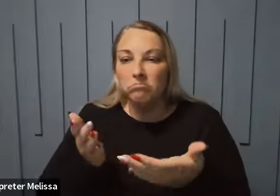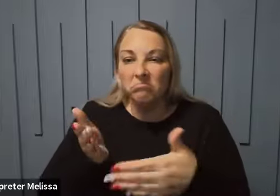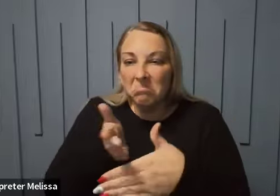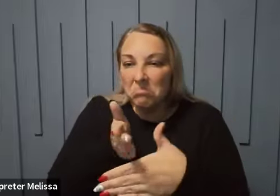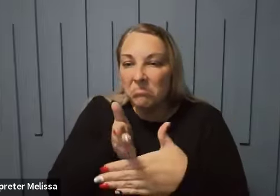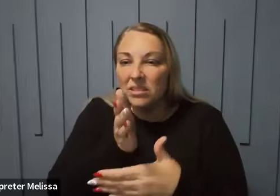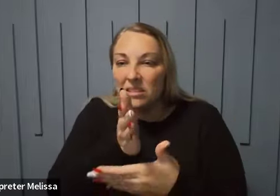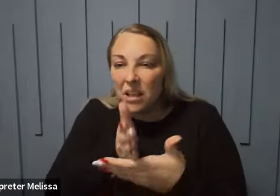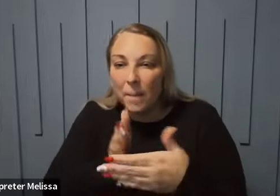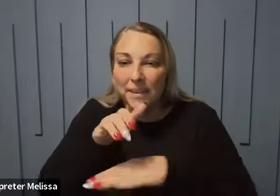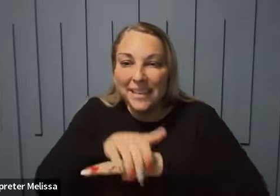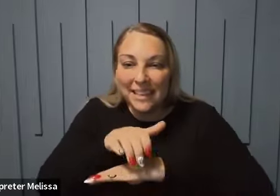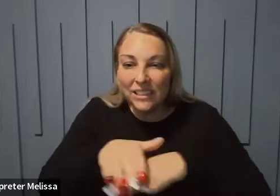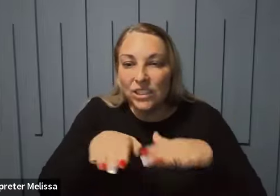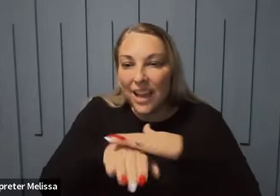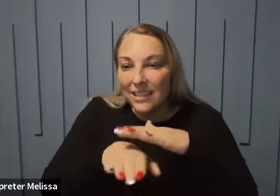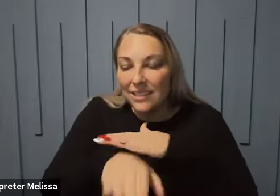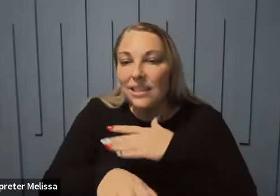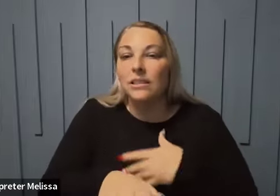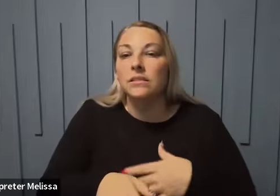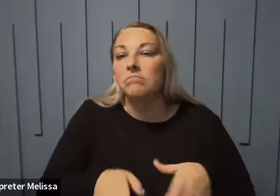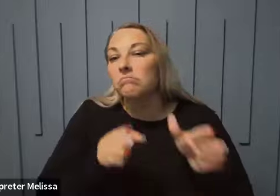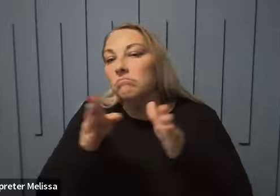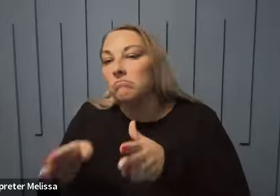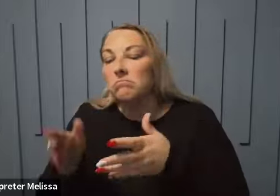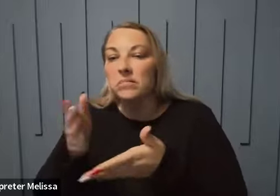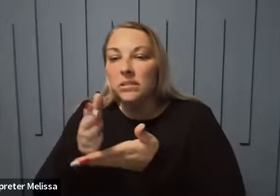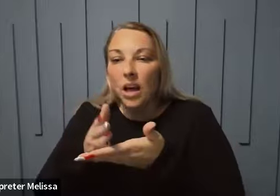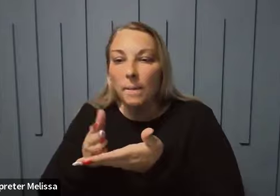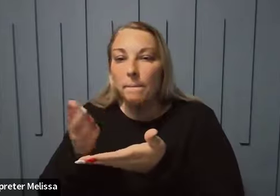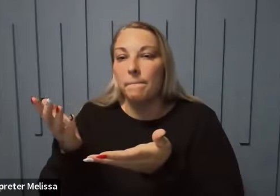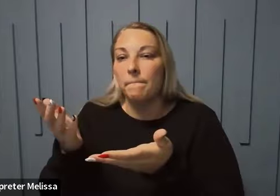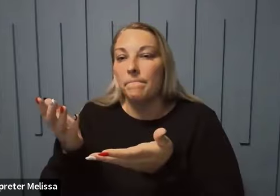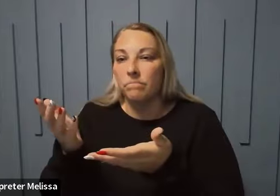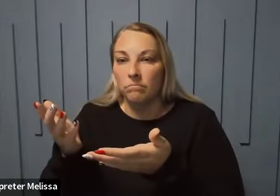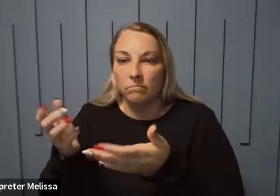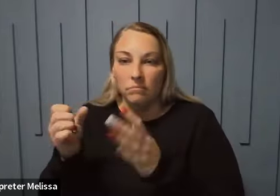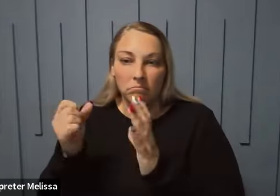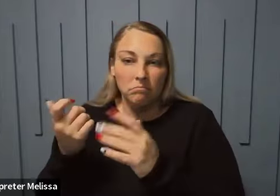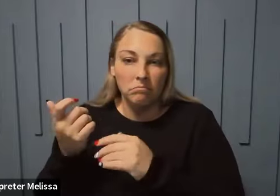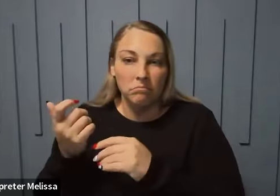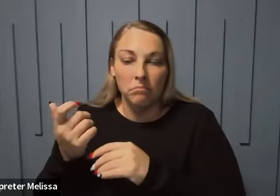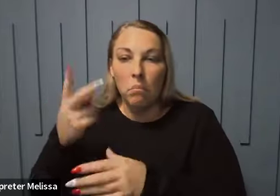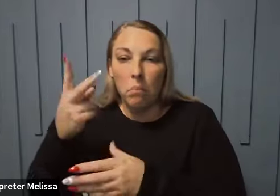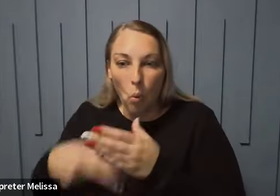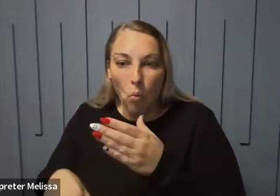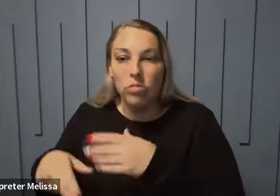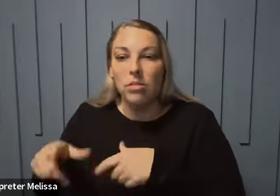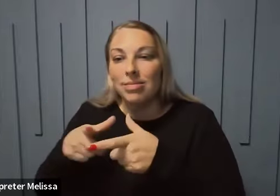get to a formal educational program. Some have had simultaneous access to